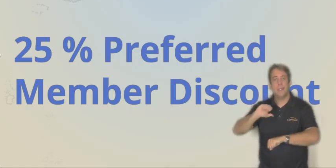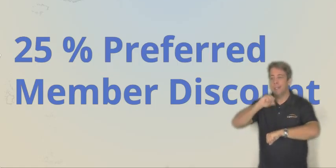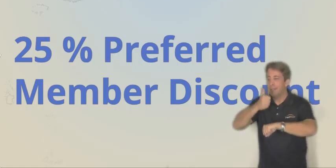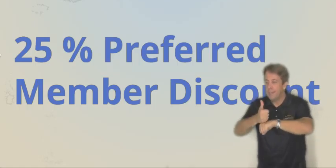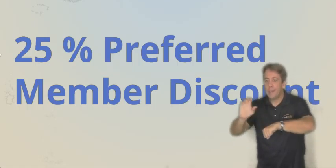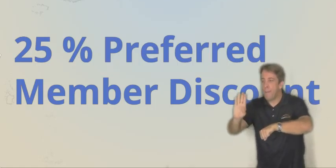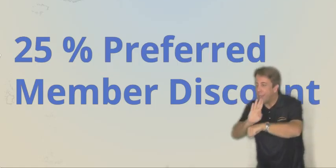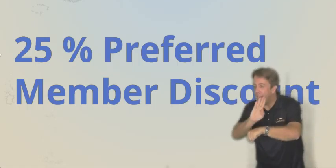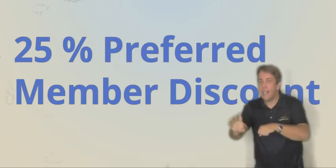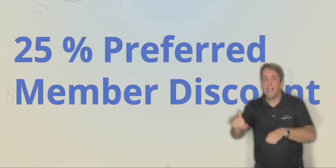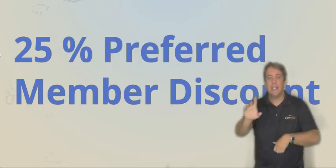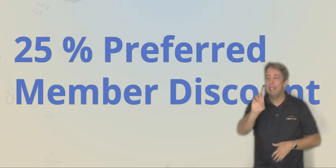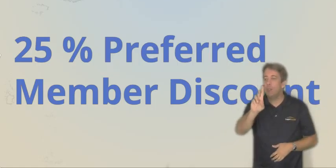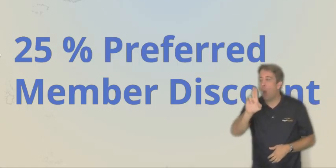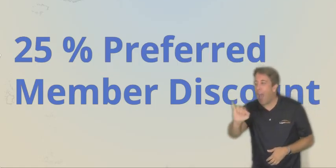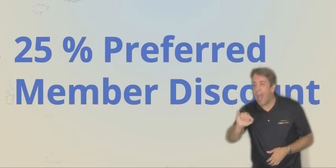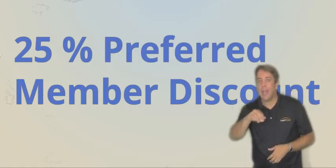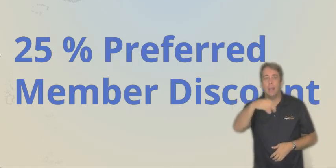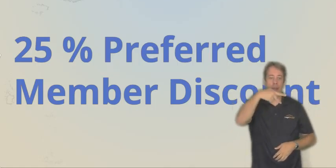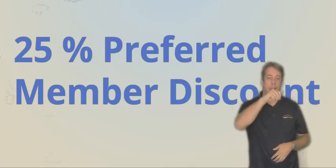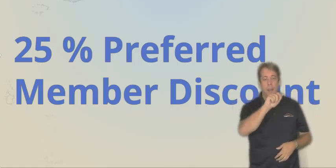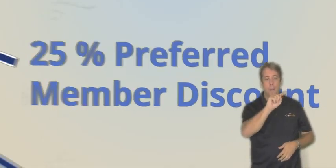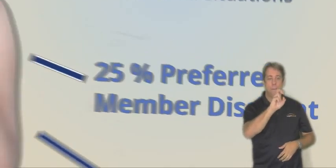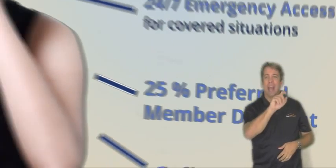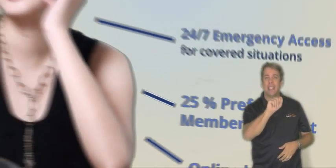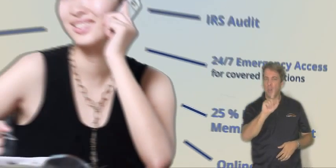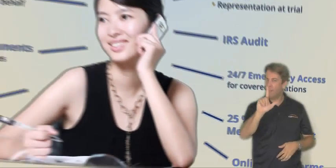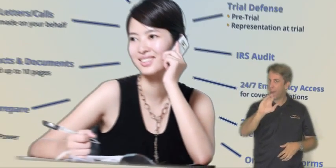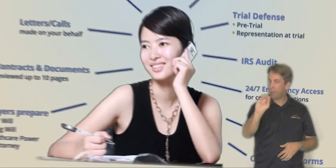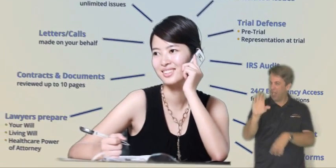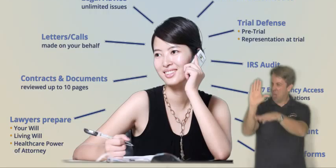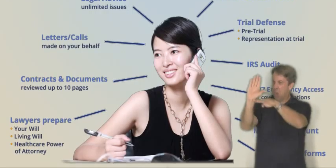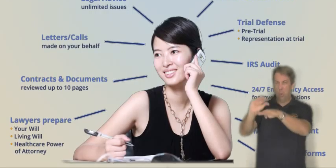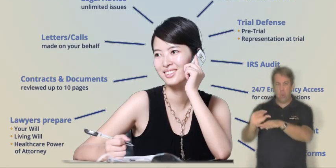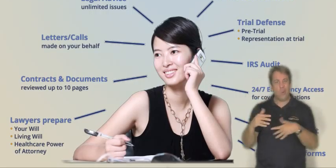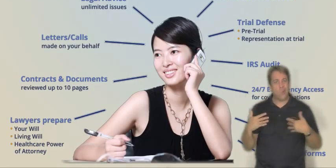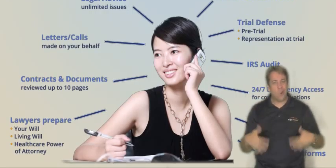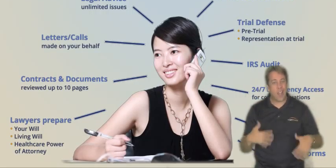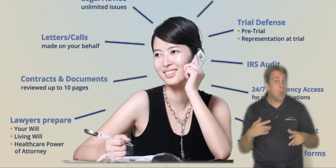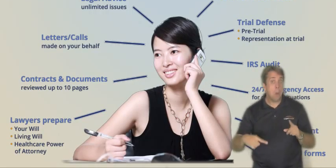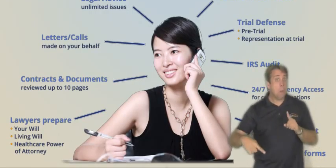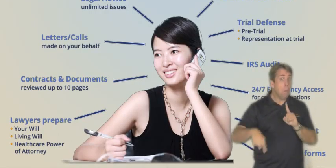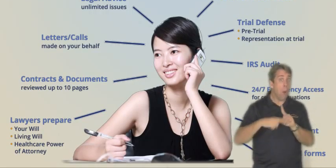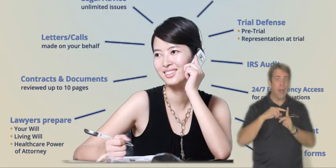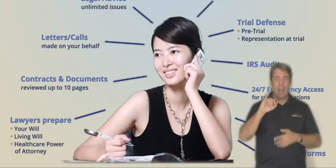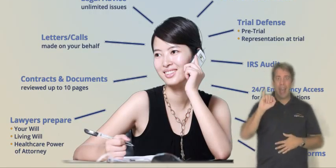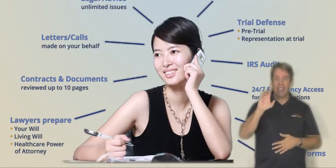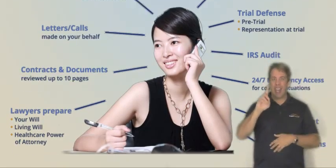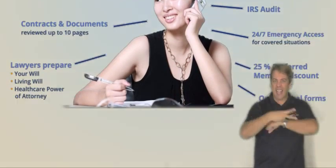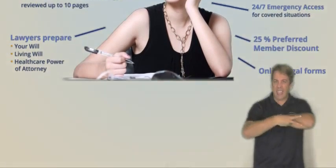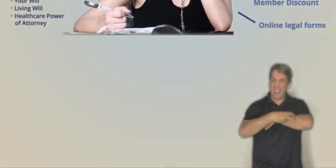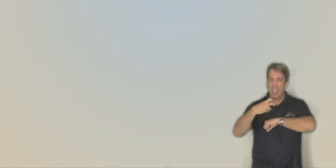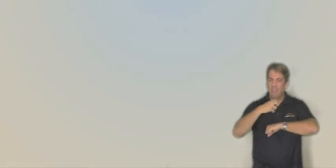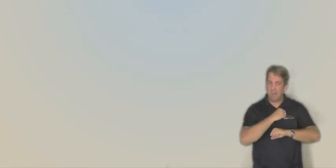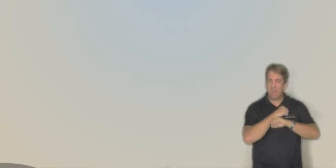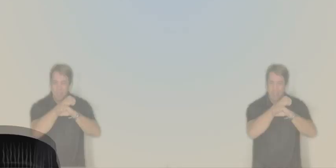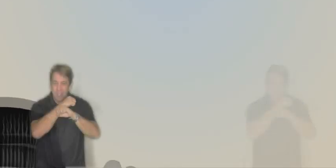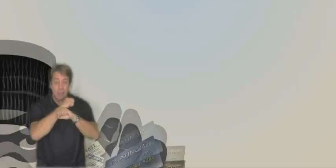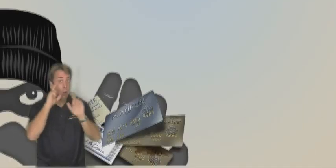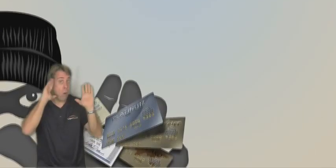child, incorporating a business, a DUI or patent law, etc., etc. Last but not least, there is identity